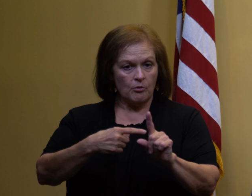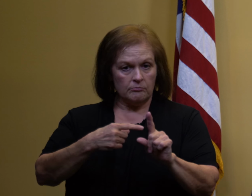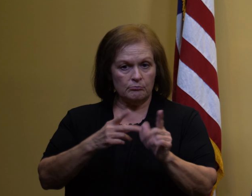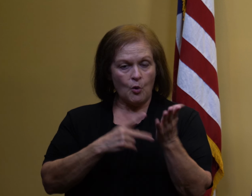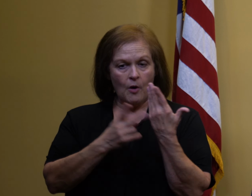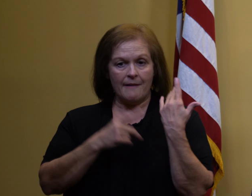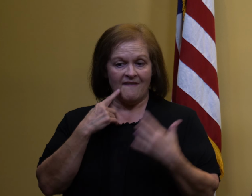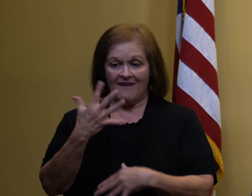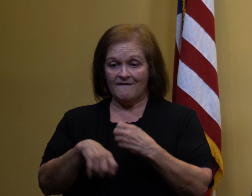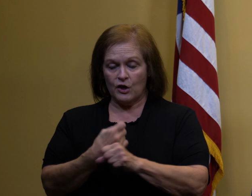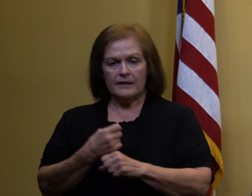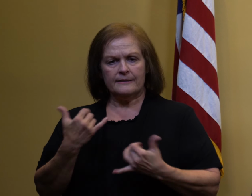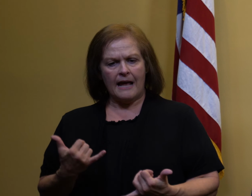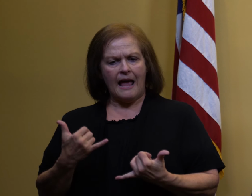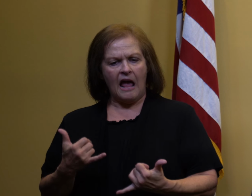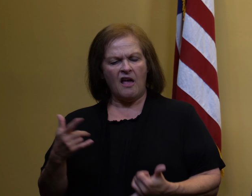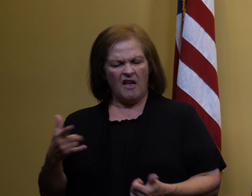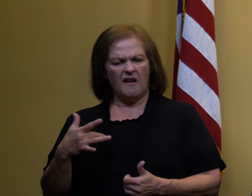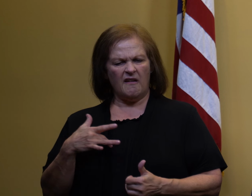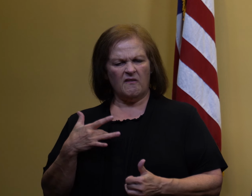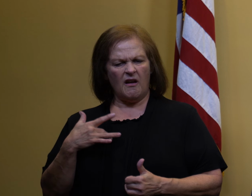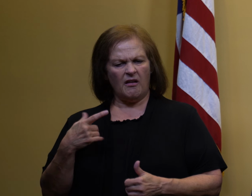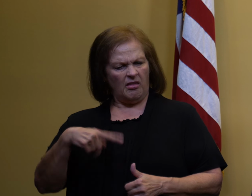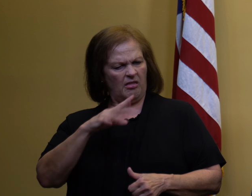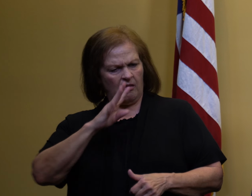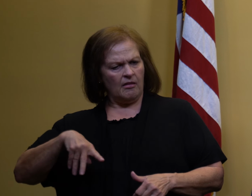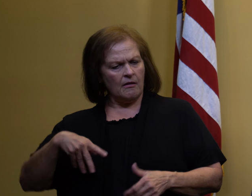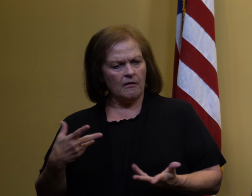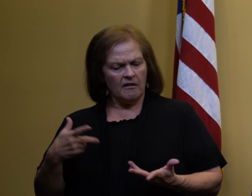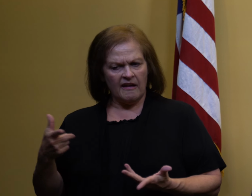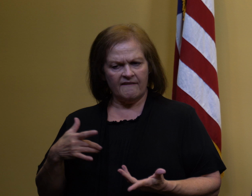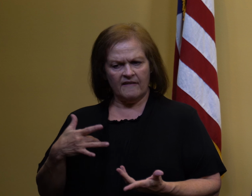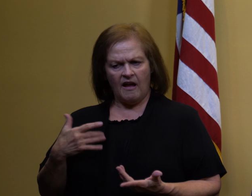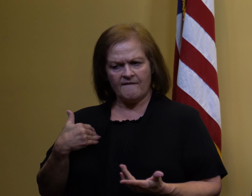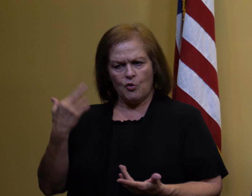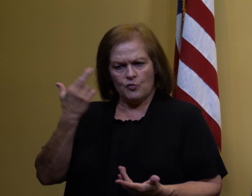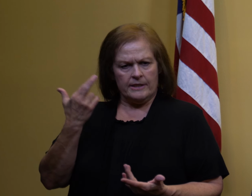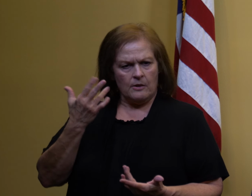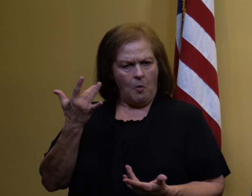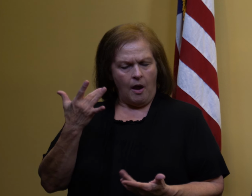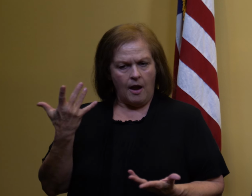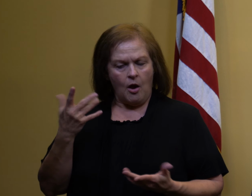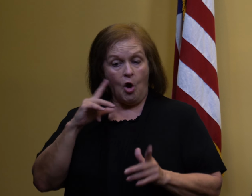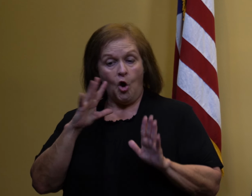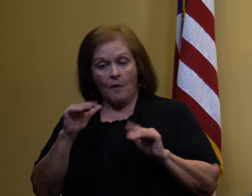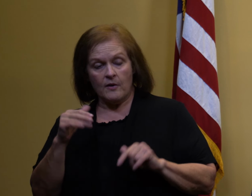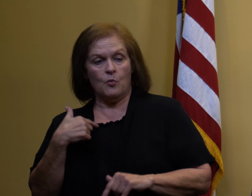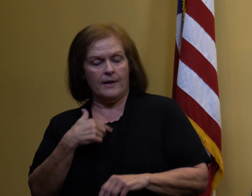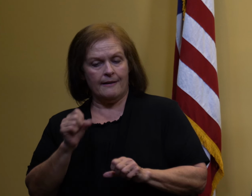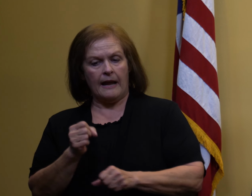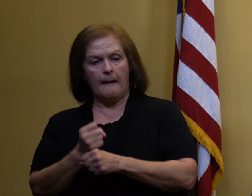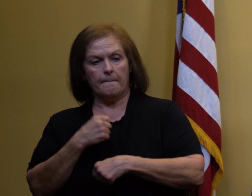years, and now they feel very slighted. And I believe that they have reason. But hopefully, we can